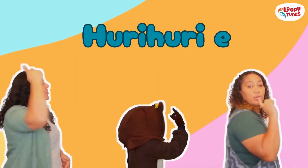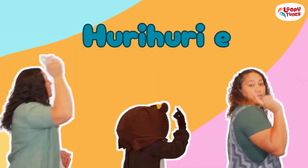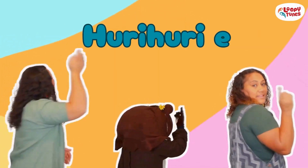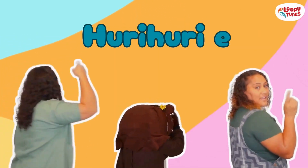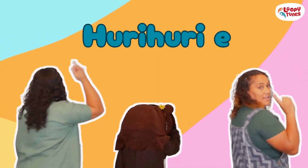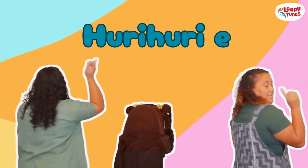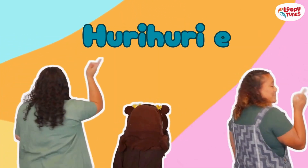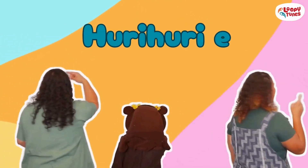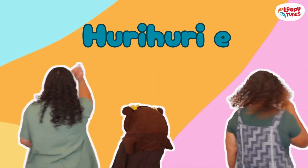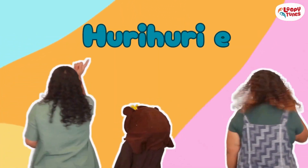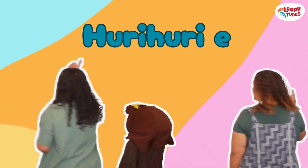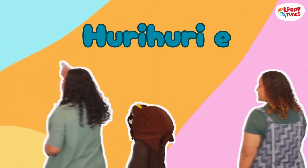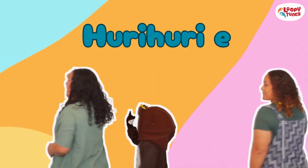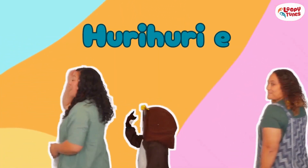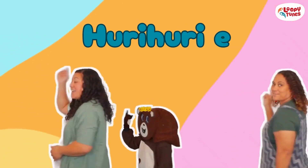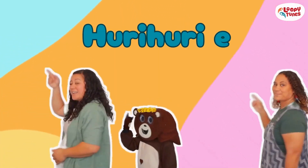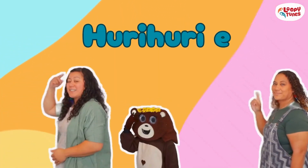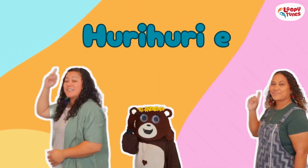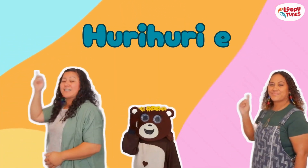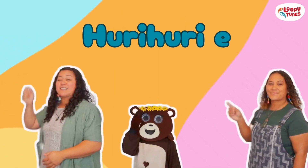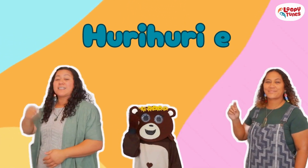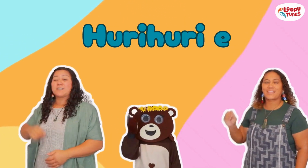huri huri e, yippee,